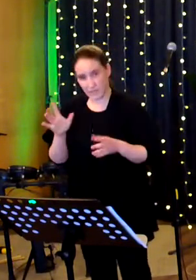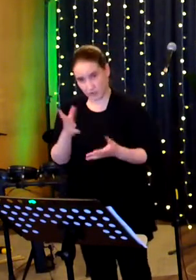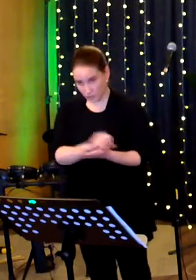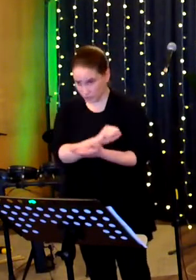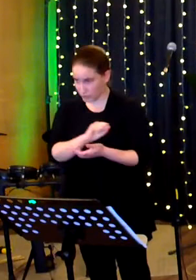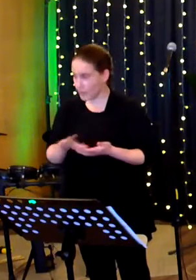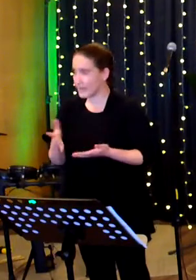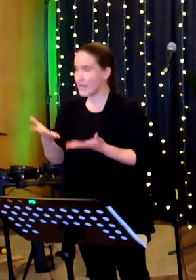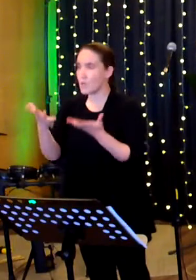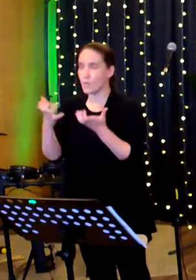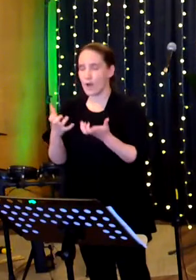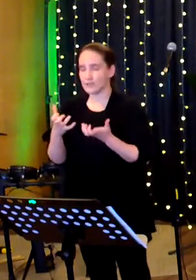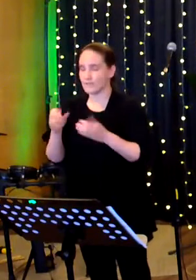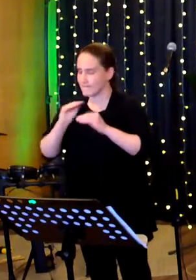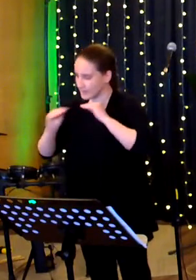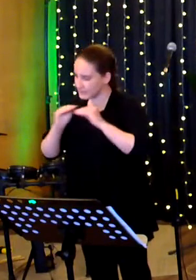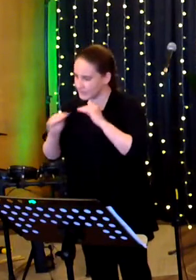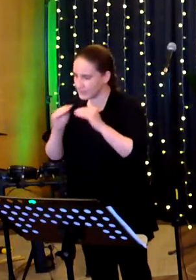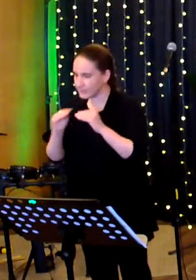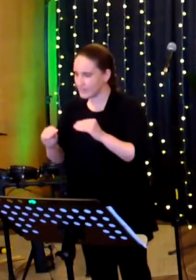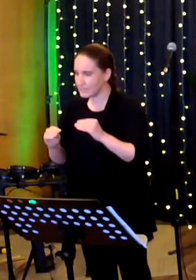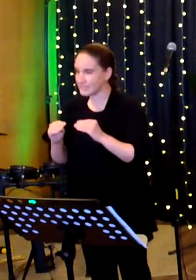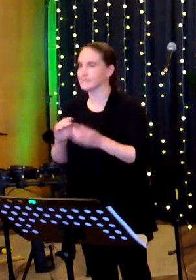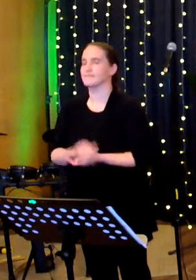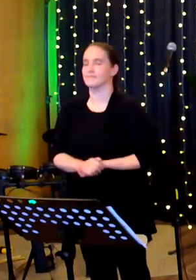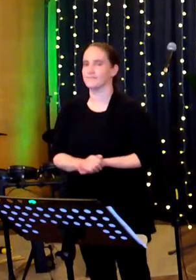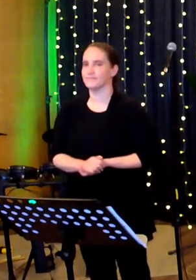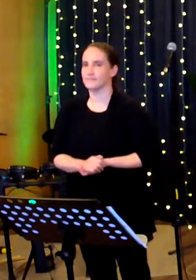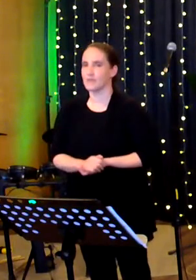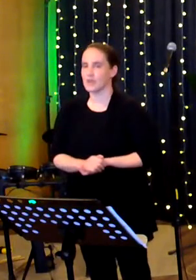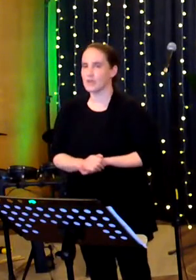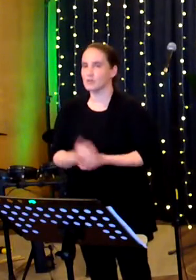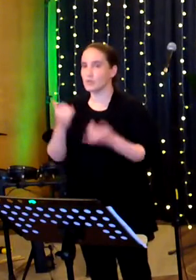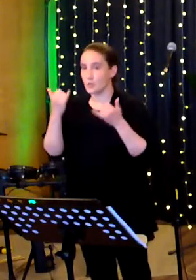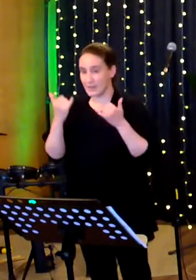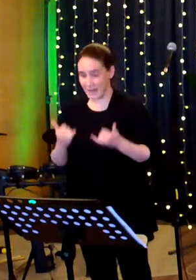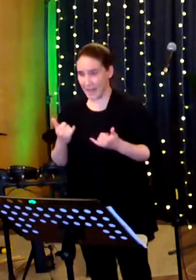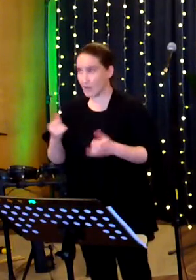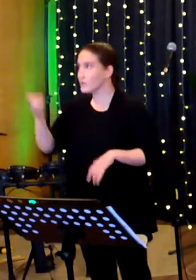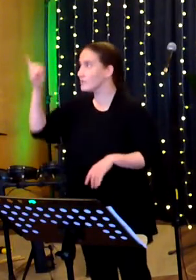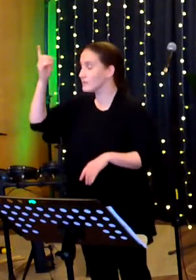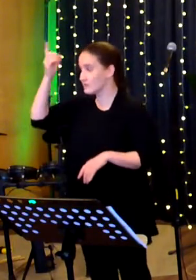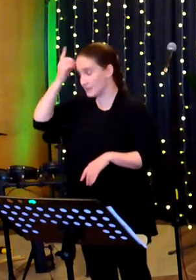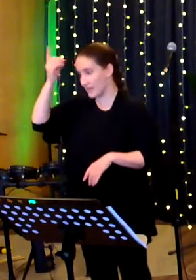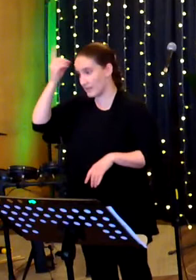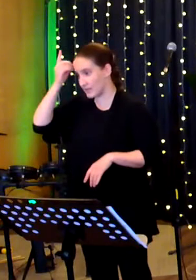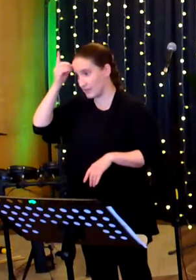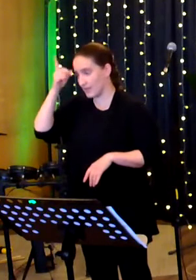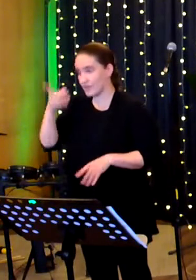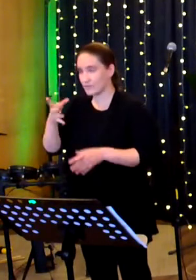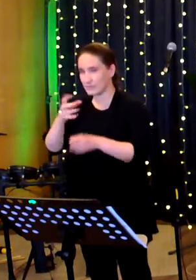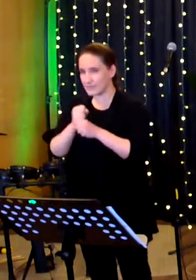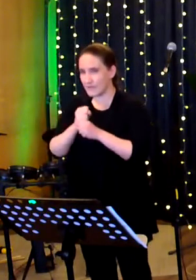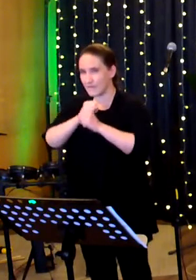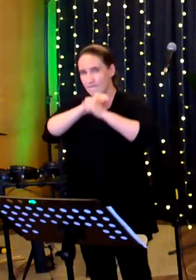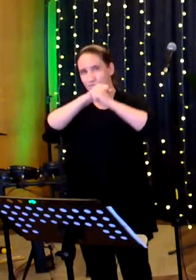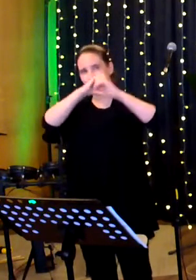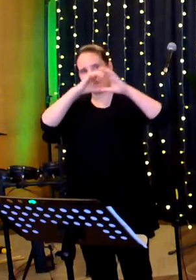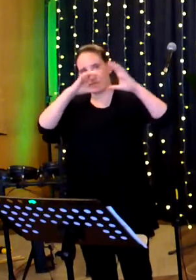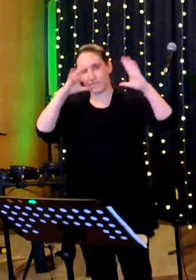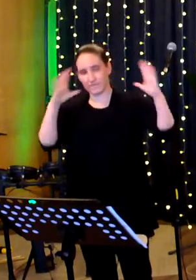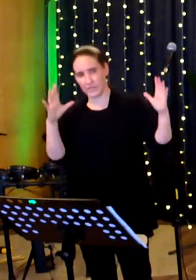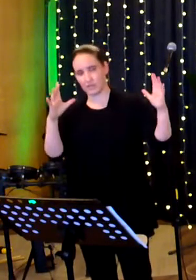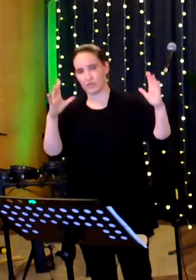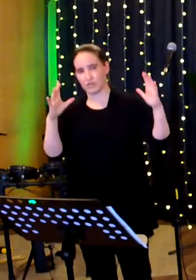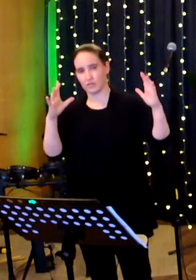Daniel chapter 10, we're told that Daniel is given a vision. And this vision that he receives is this heavy revelation about a